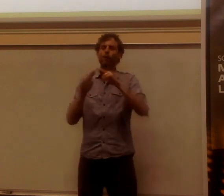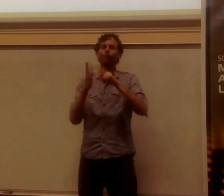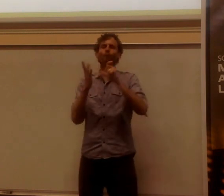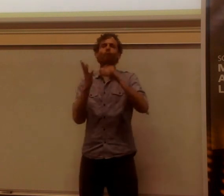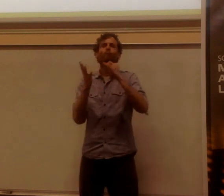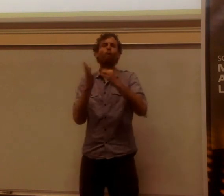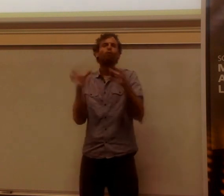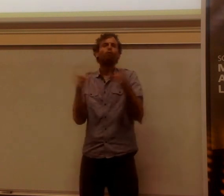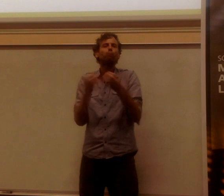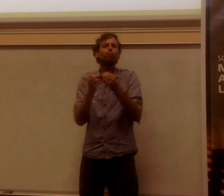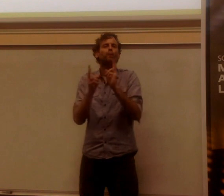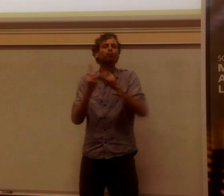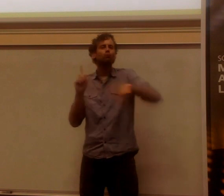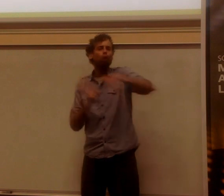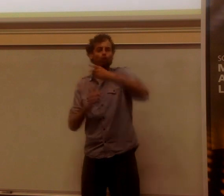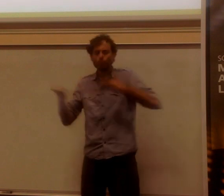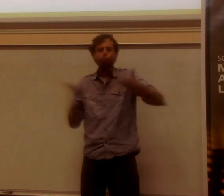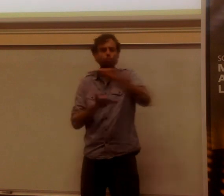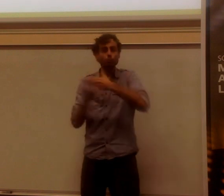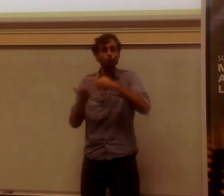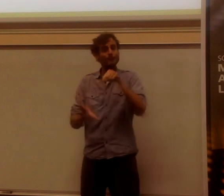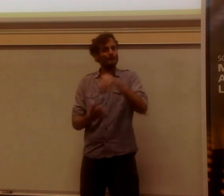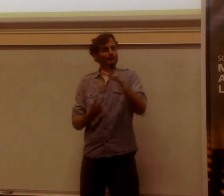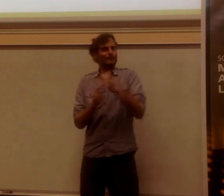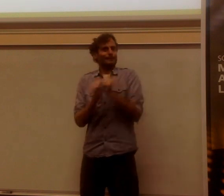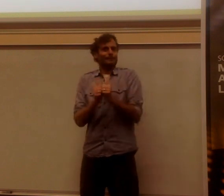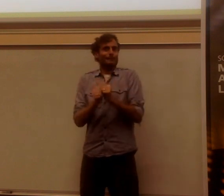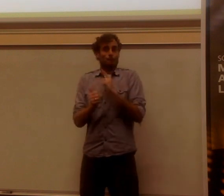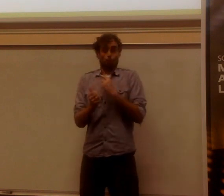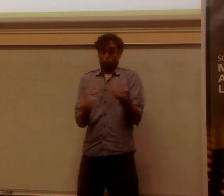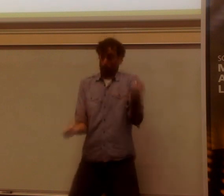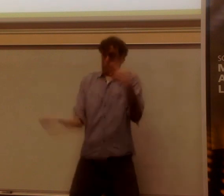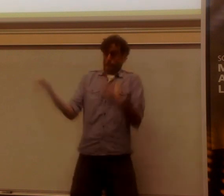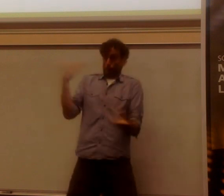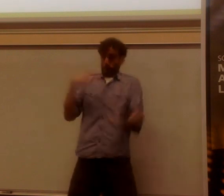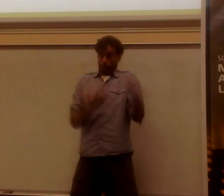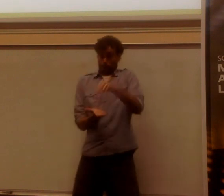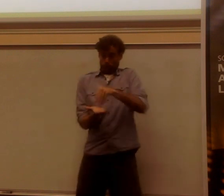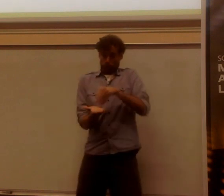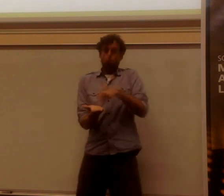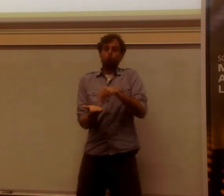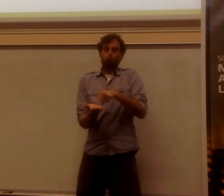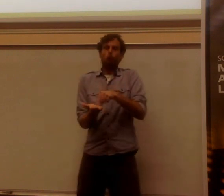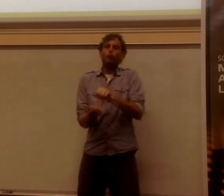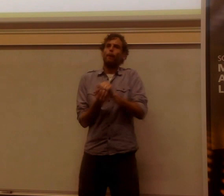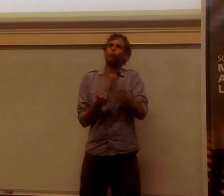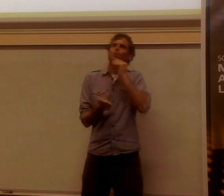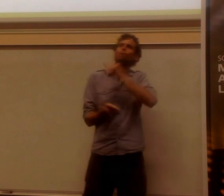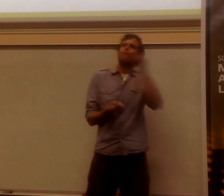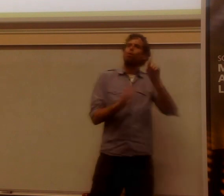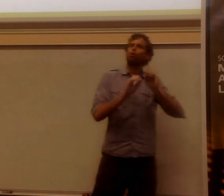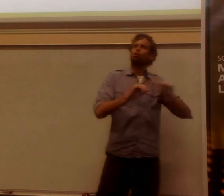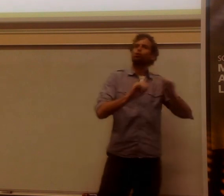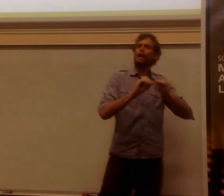We also conducted focus group discussions with the interpreters, which, as I said earlier, provided very valuable information for us to